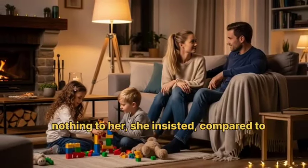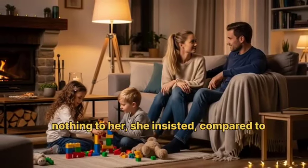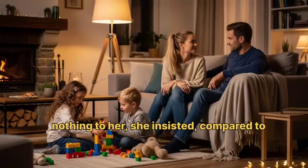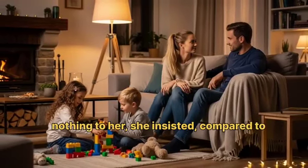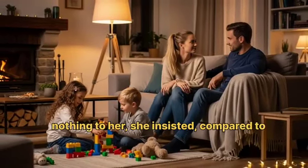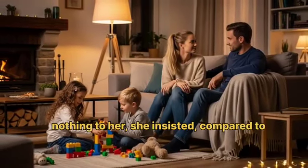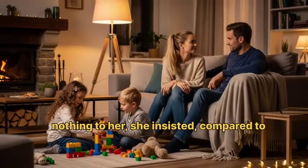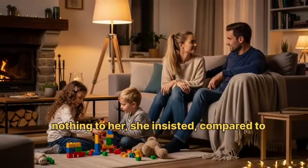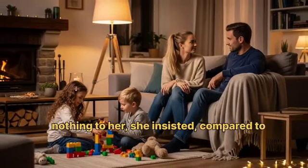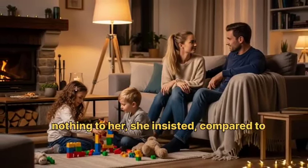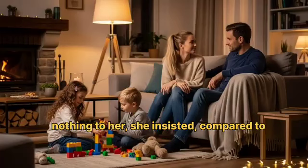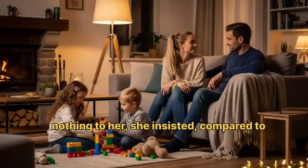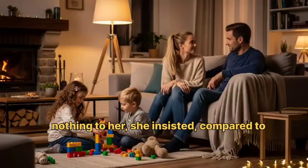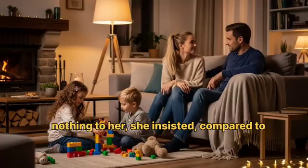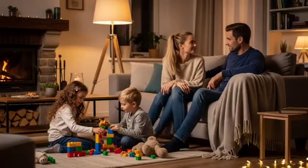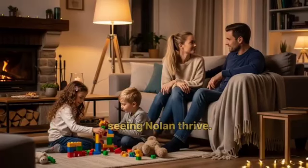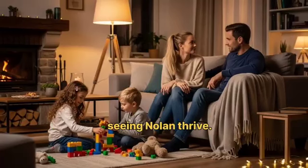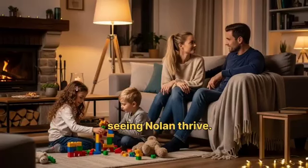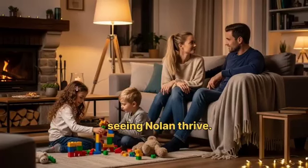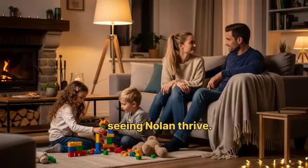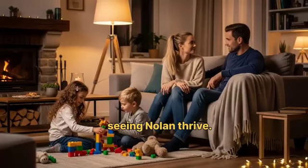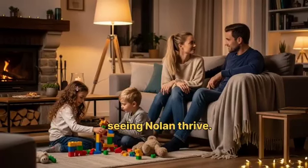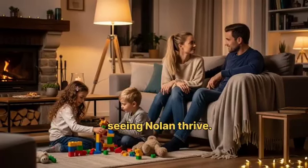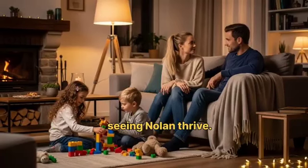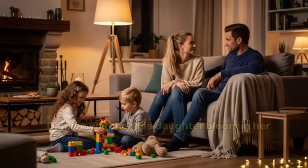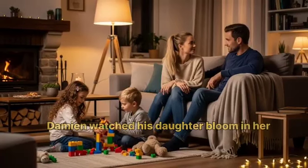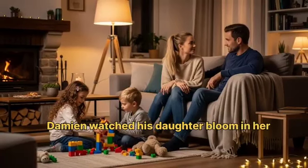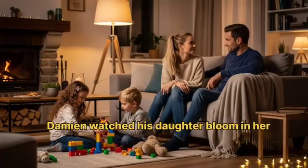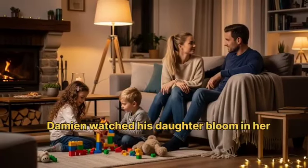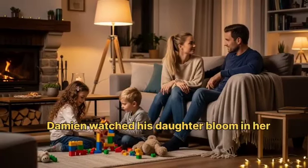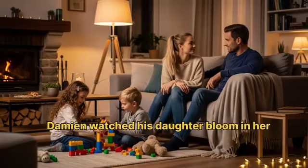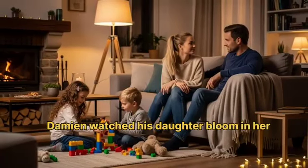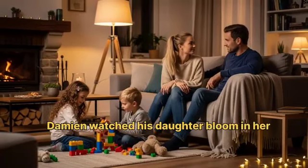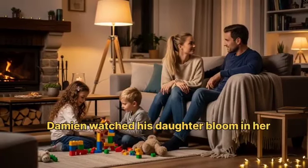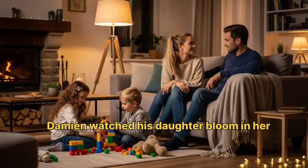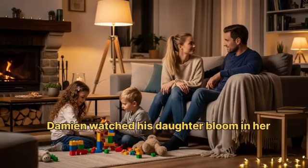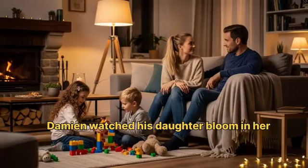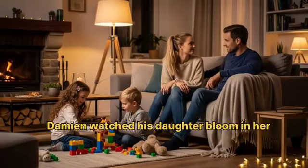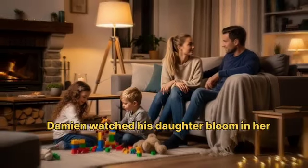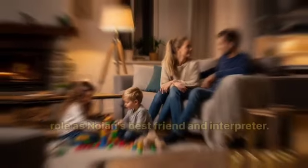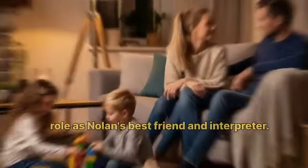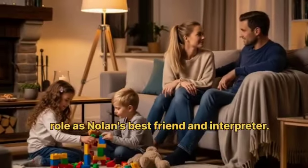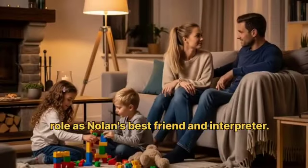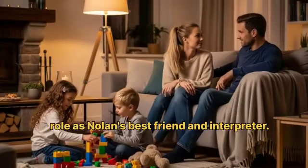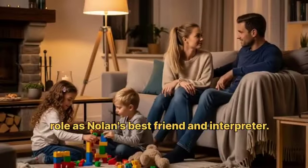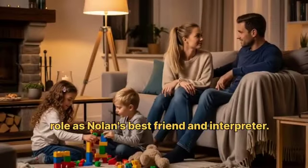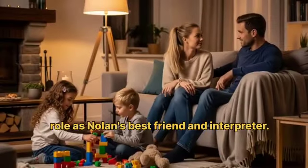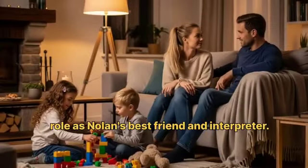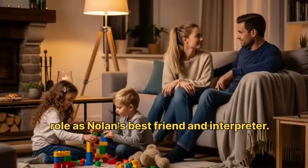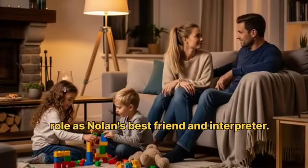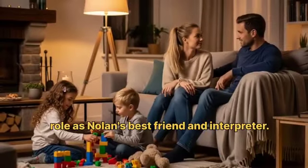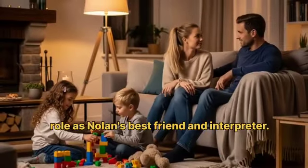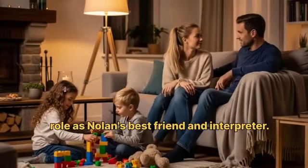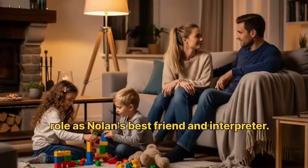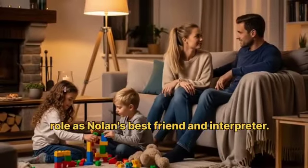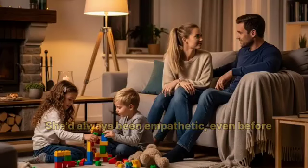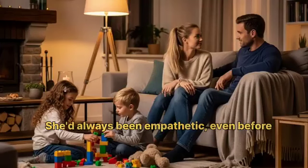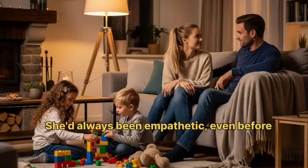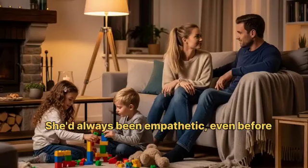she insisted, compared to seeing Nolan thrive. Damien watched his daughter bloom in her role as Nolan's best friend and interpreter. She'd